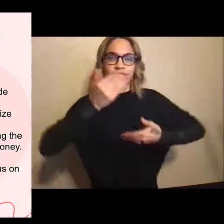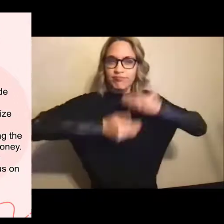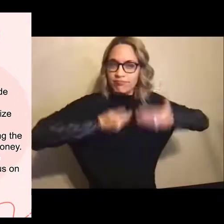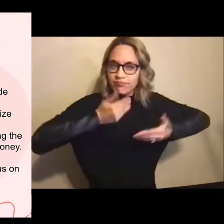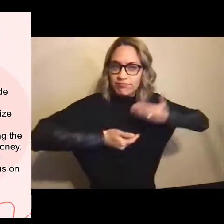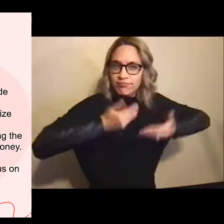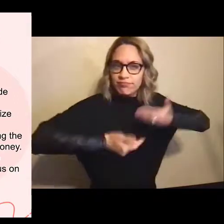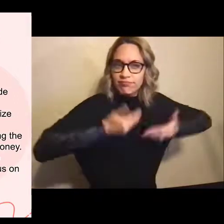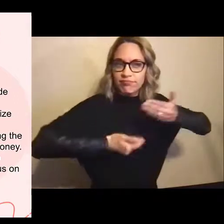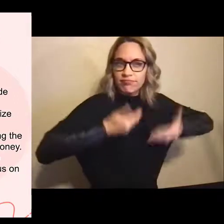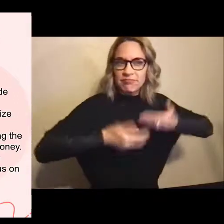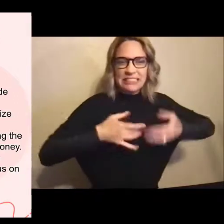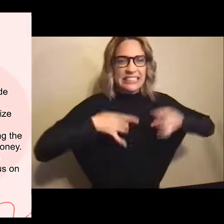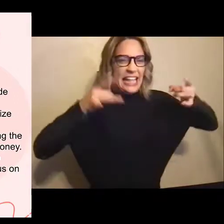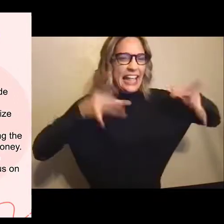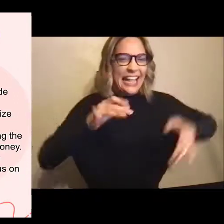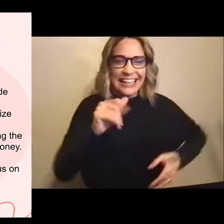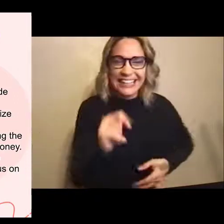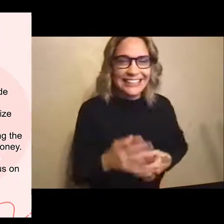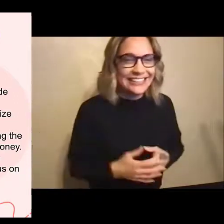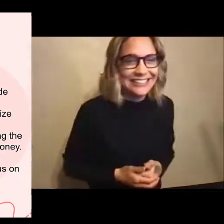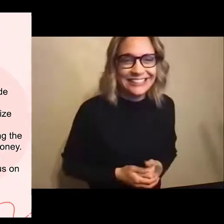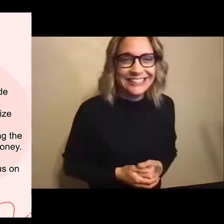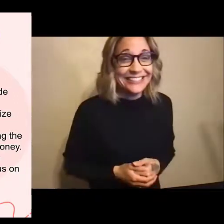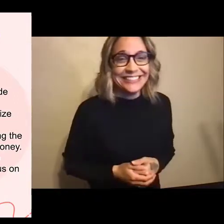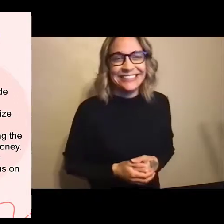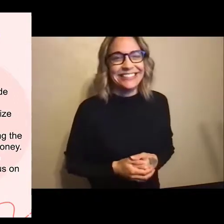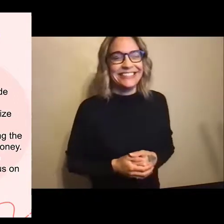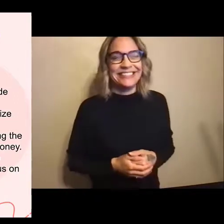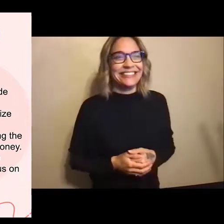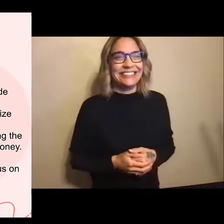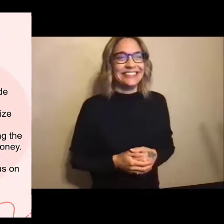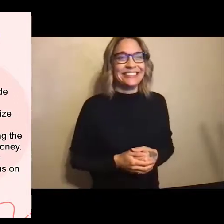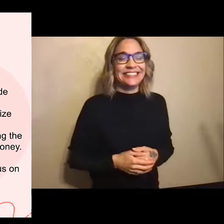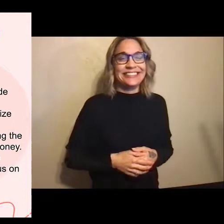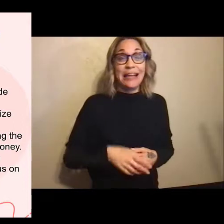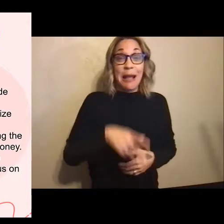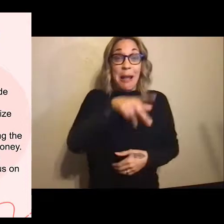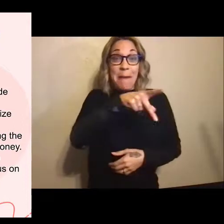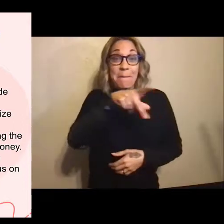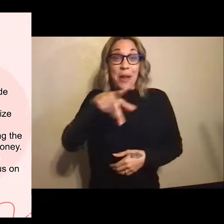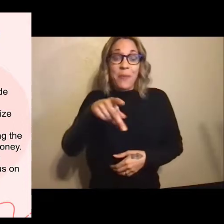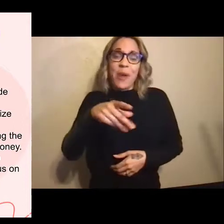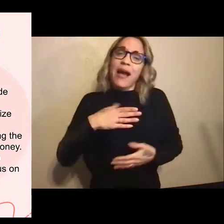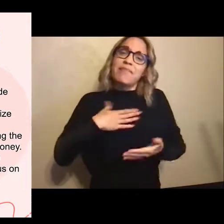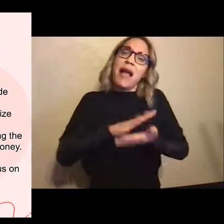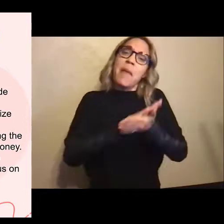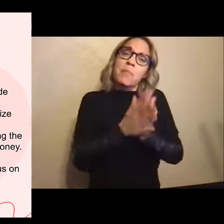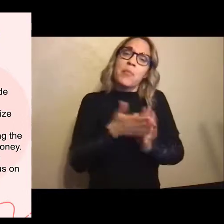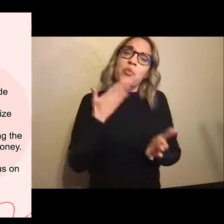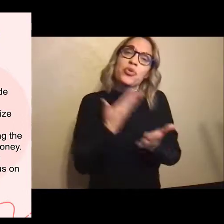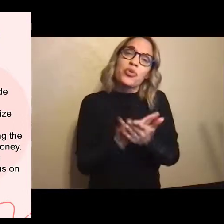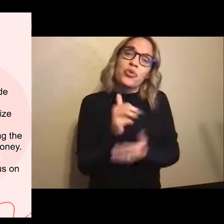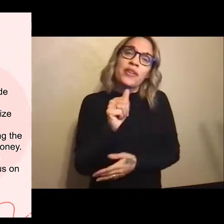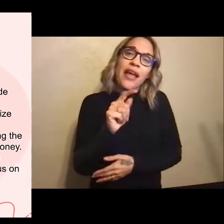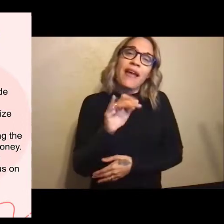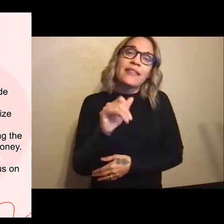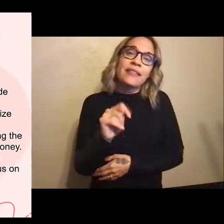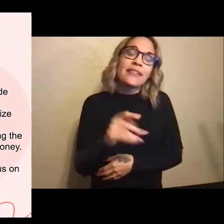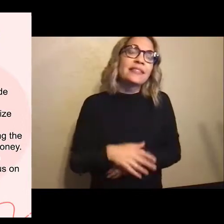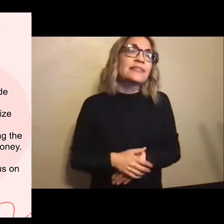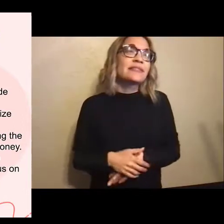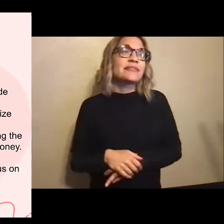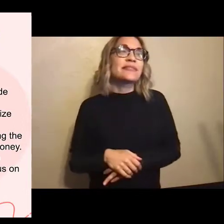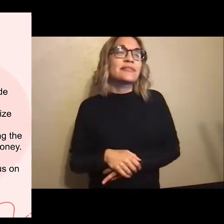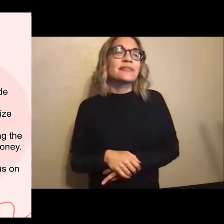And so I learned it and I integrated it into my process, and I hated it all along the way, I'll be honest. PowerPoint,